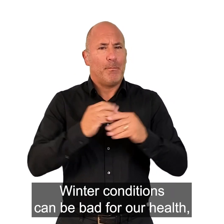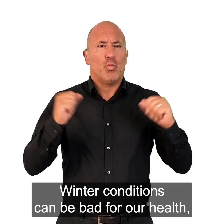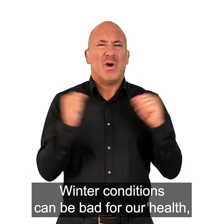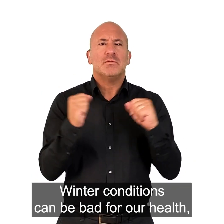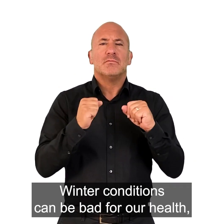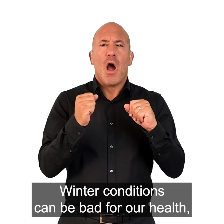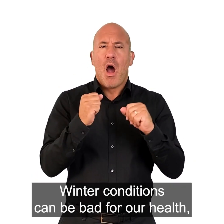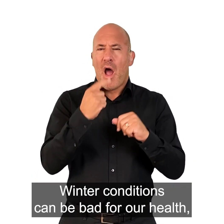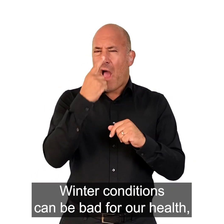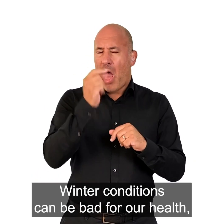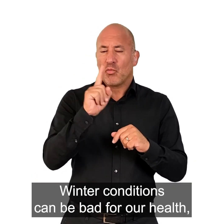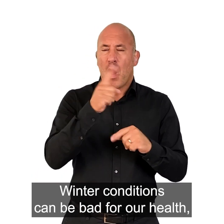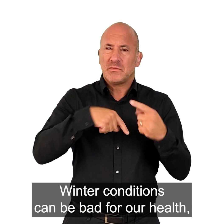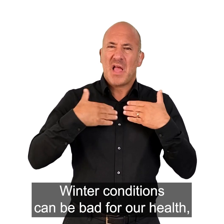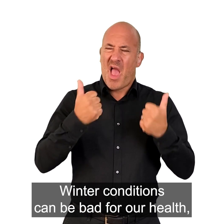Winter conditions can be bad for our health,